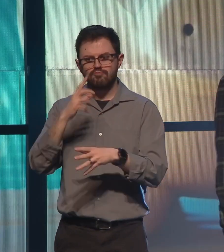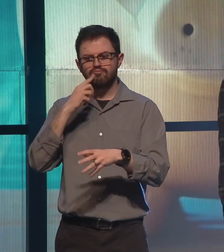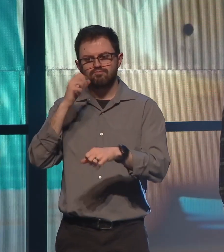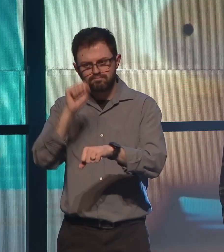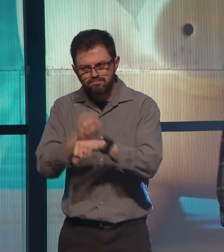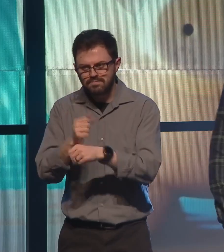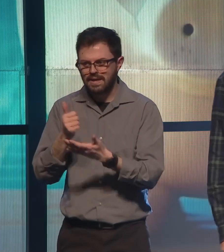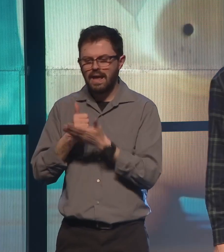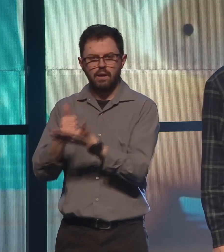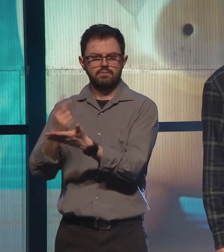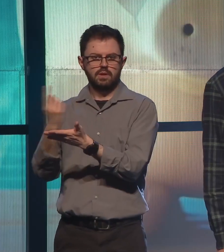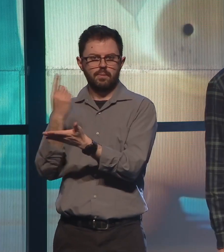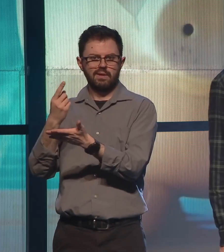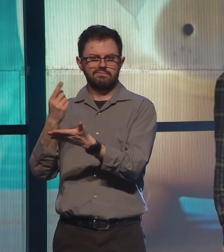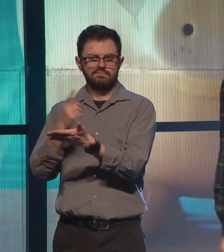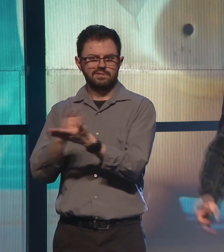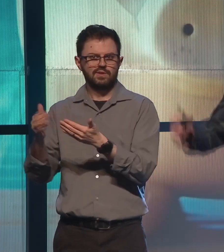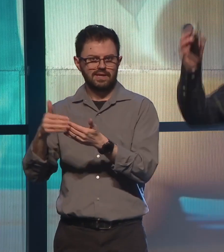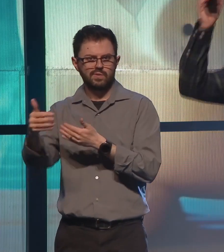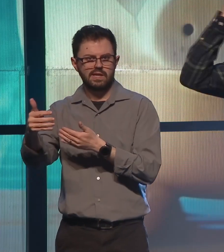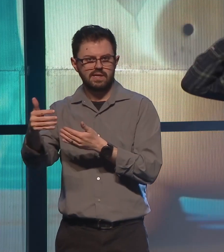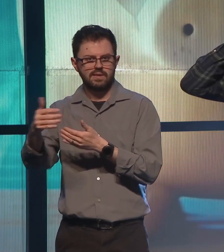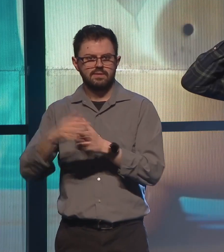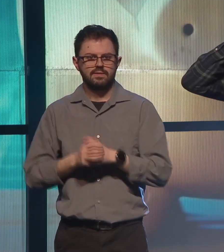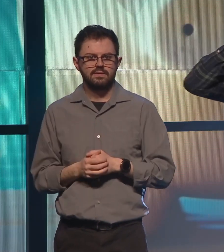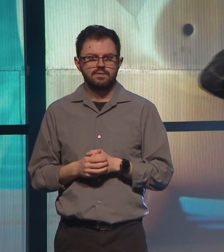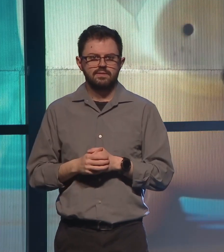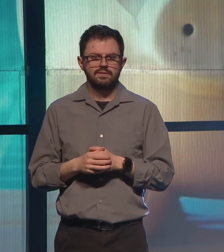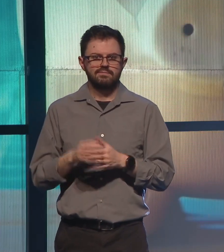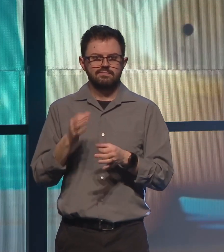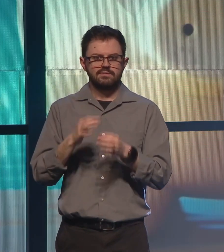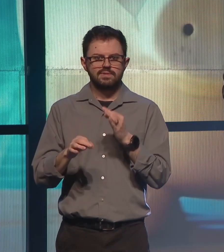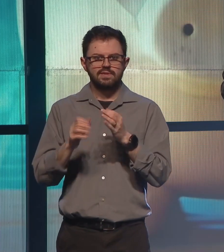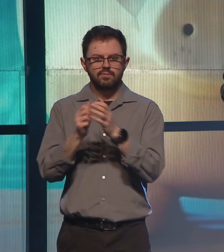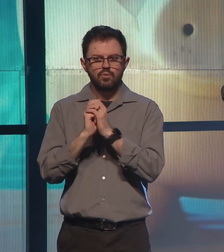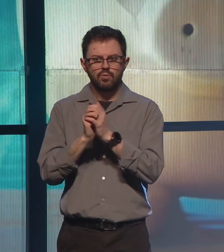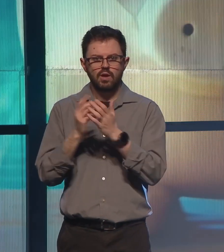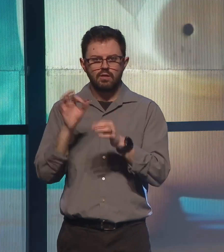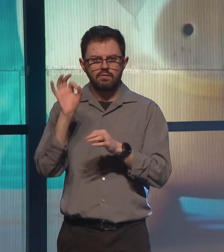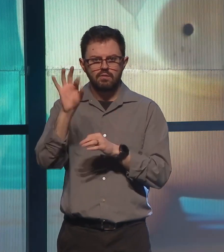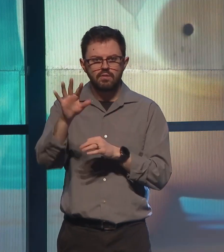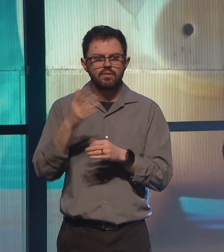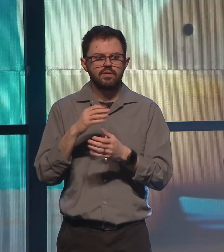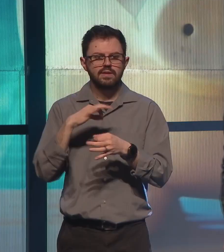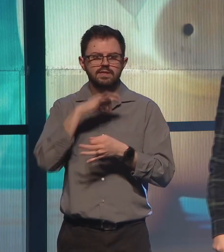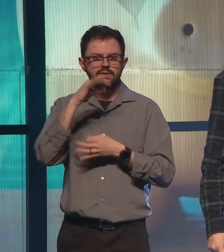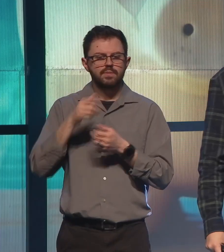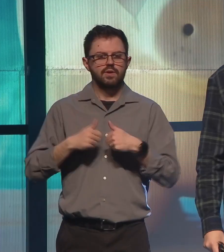morning, start off with this little simple prayer. Spirit of the living God, open my eyes to see a